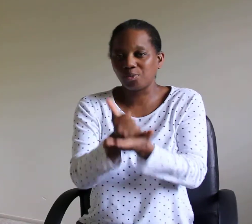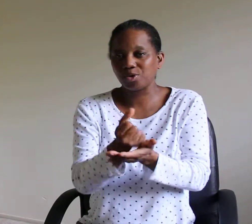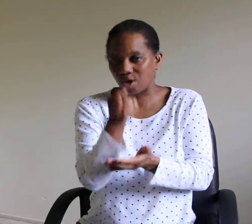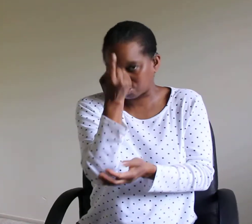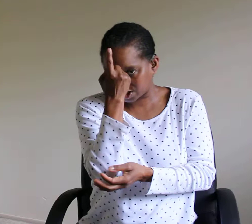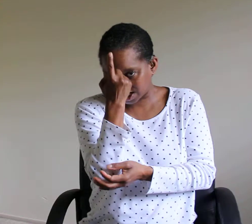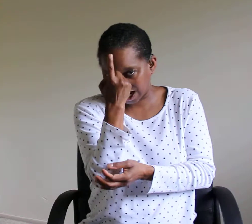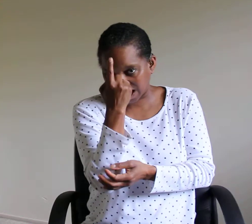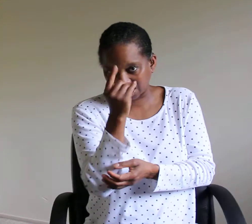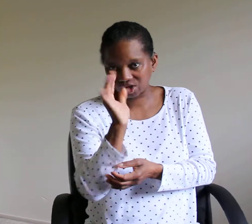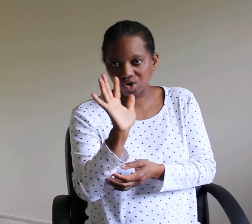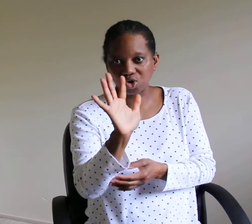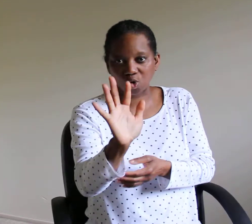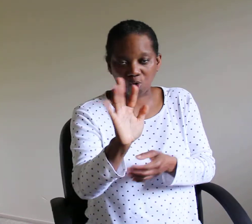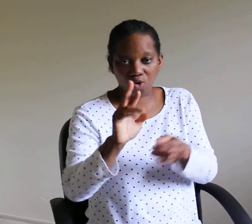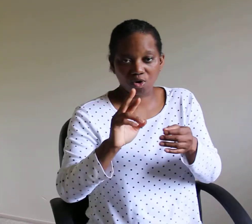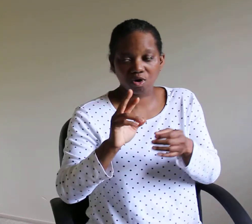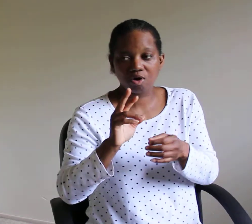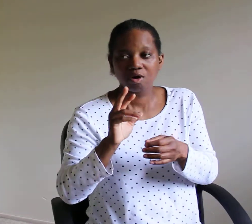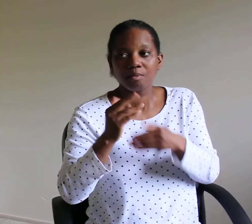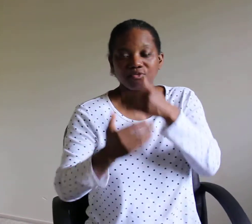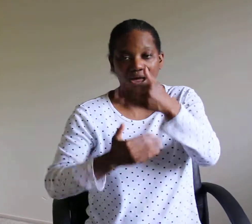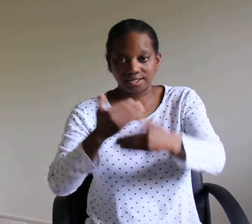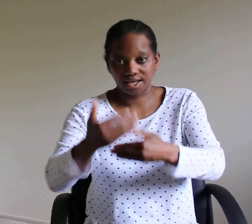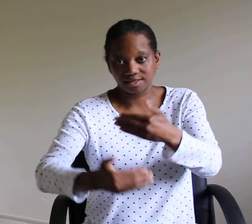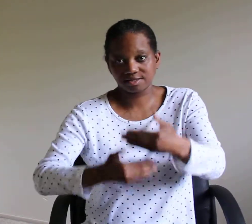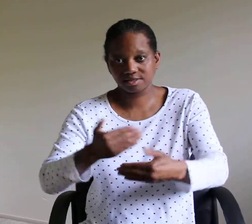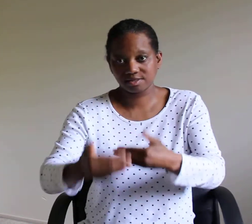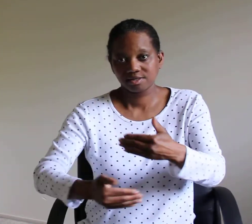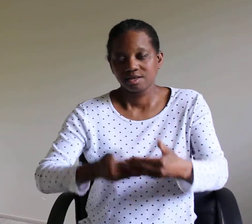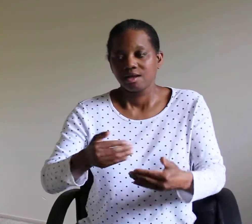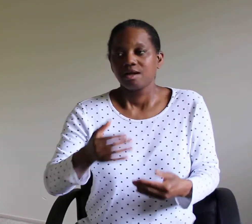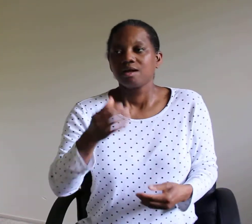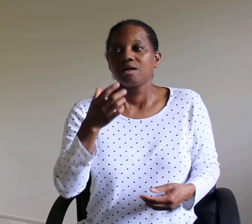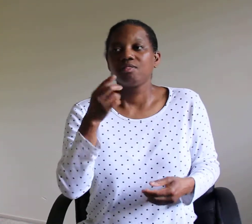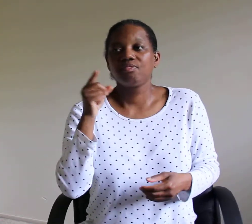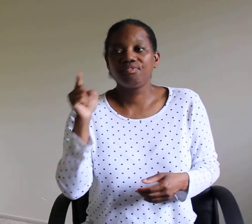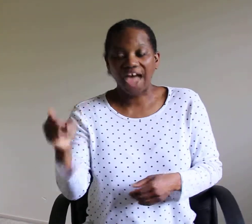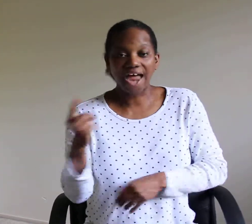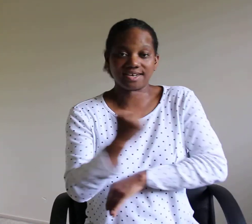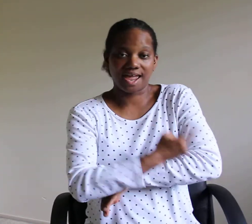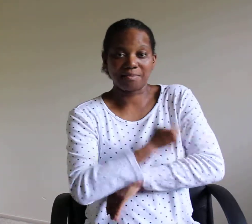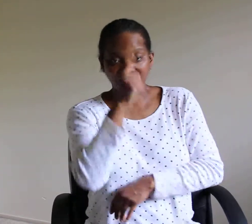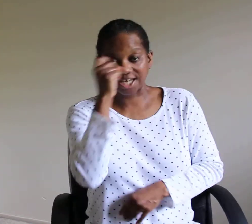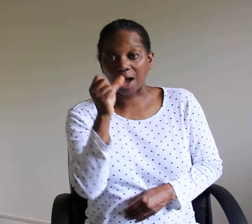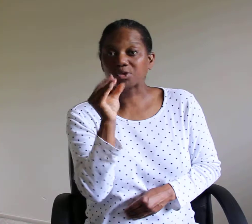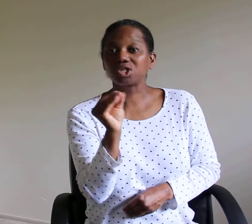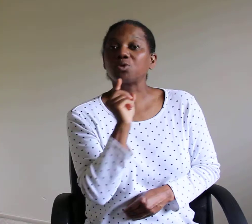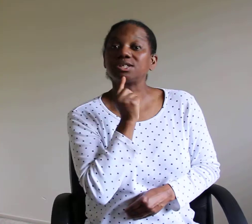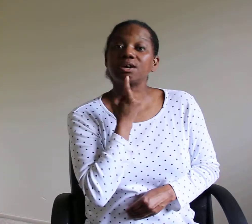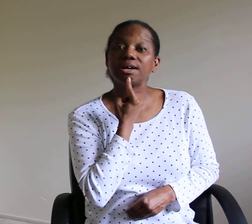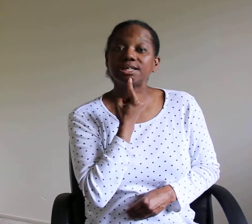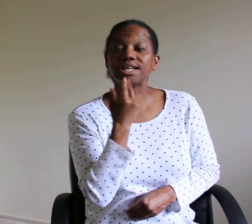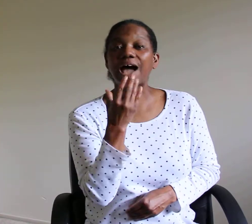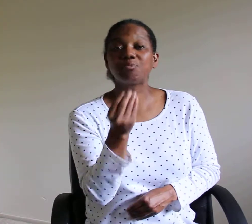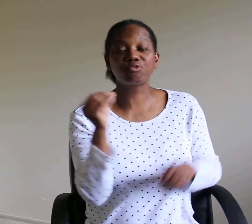you understand your process. That day, because I was so serious and I